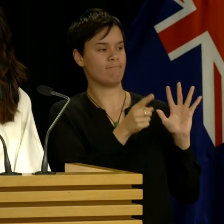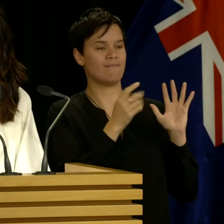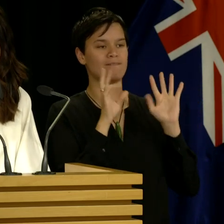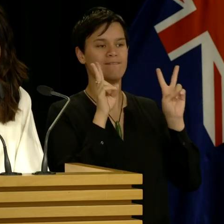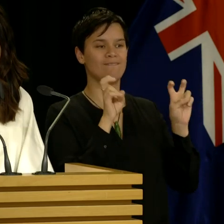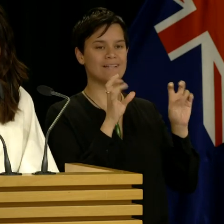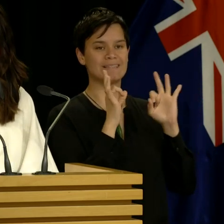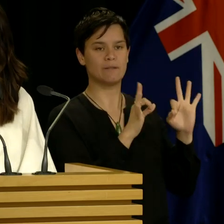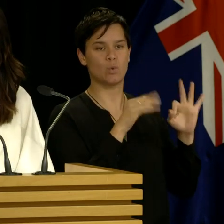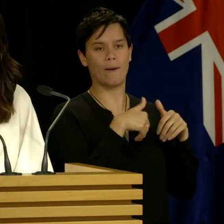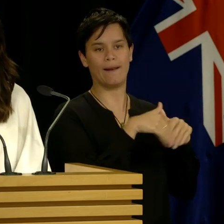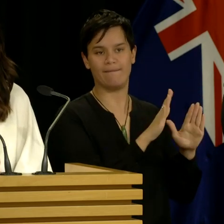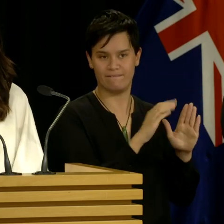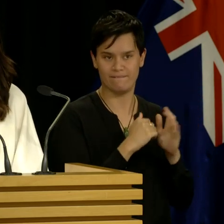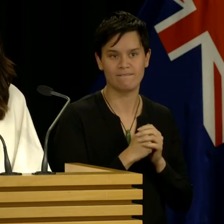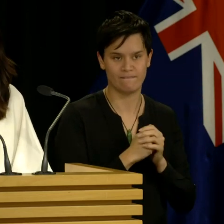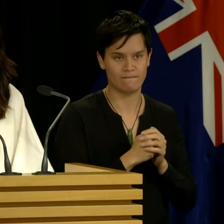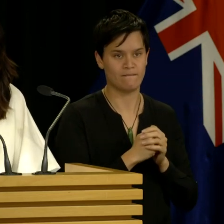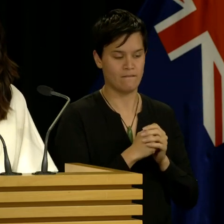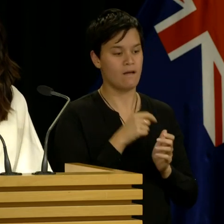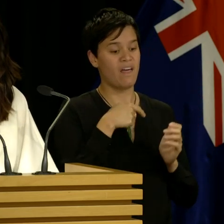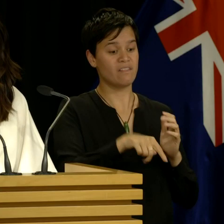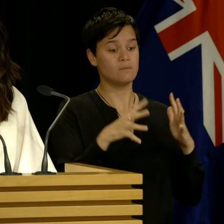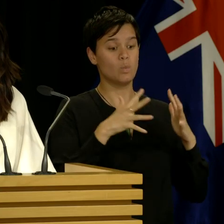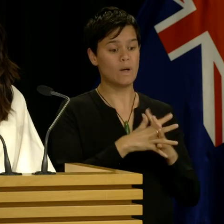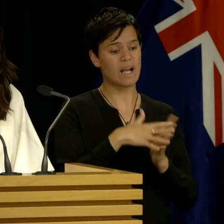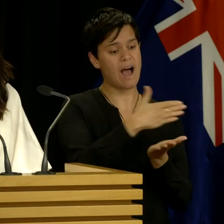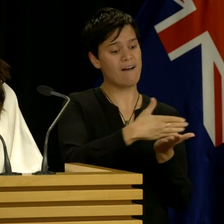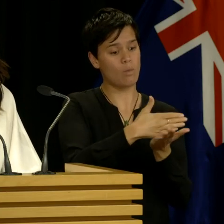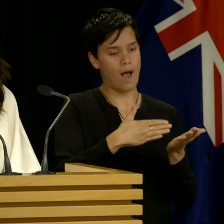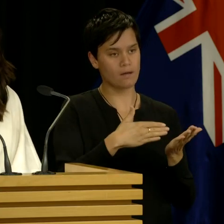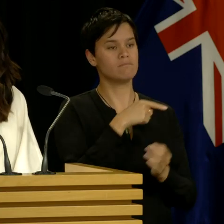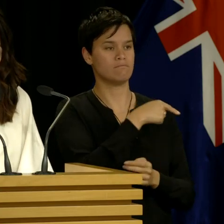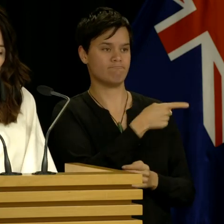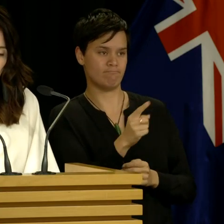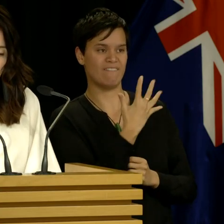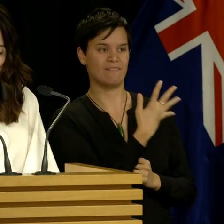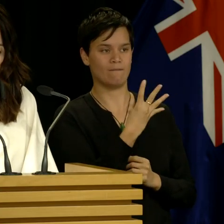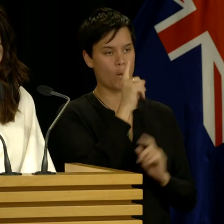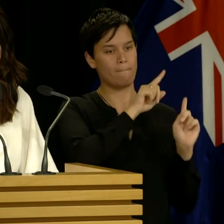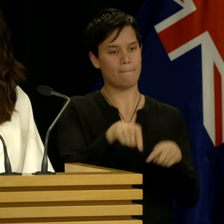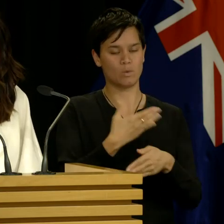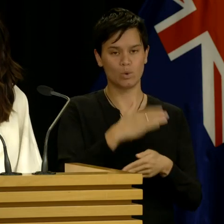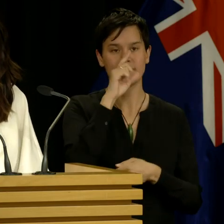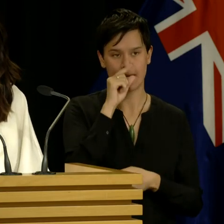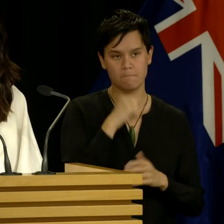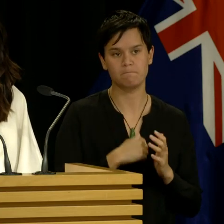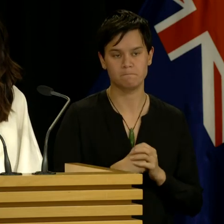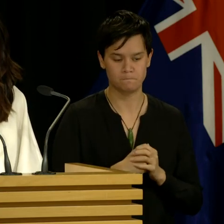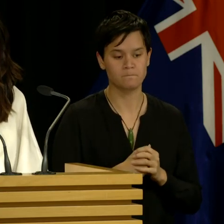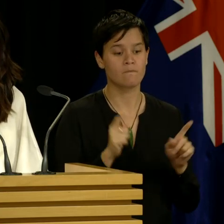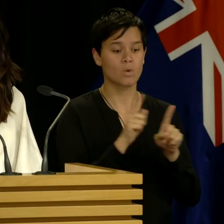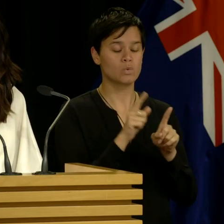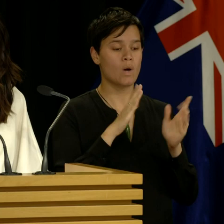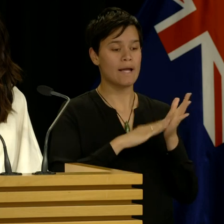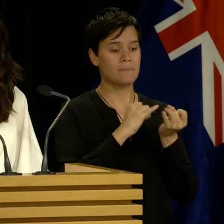their self-isolation requirements end mid this week. Today, Cabinet made a decision to remove the stand-down period